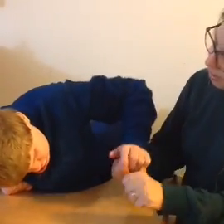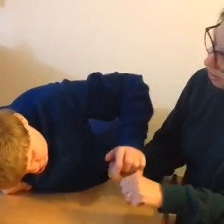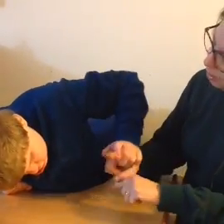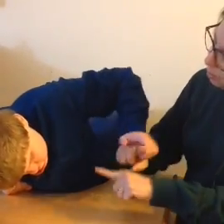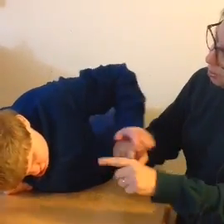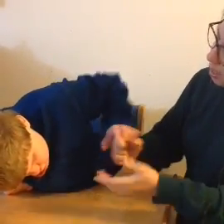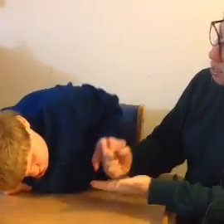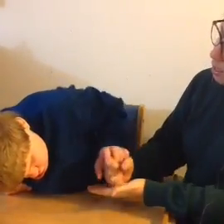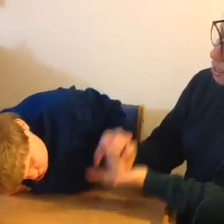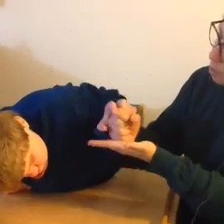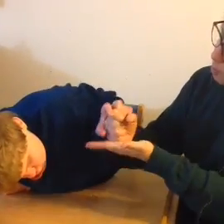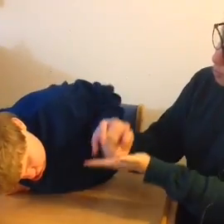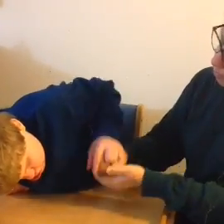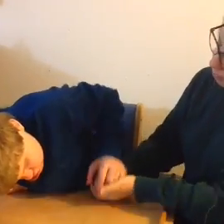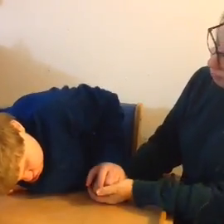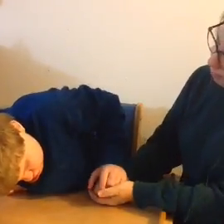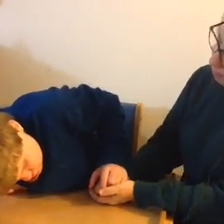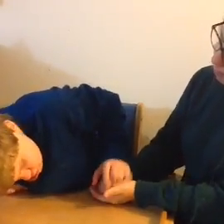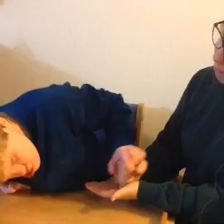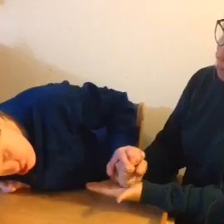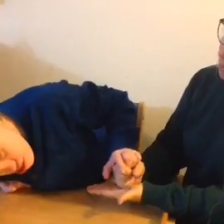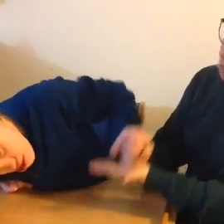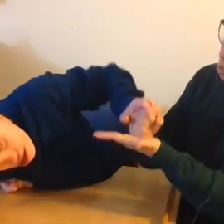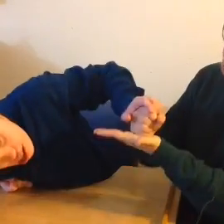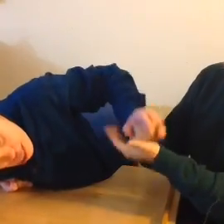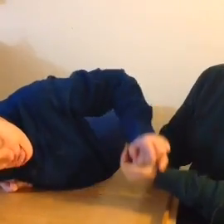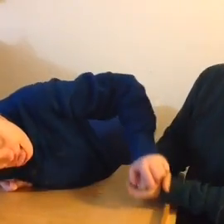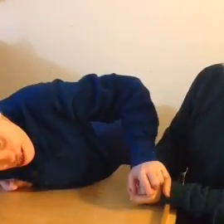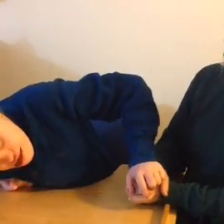Can you sign help? Help.